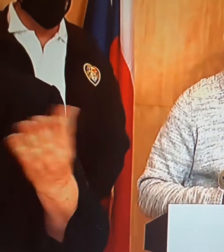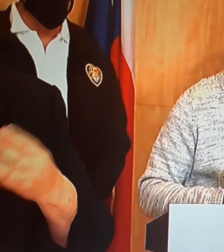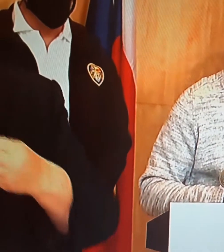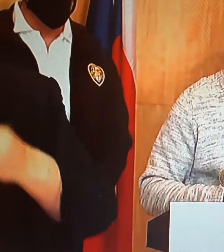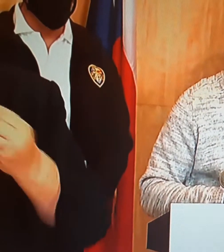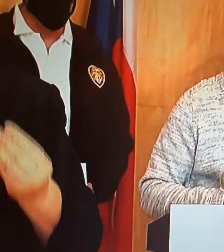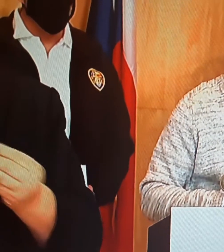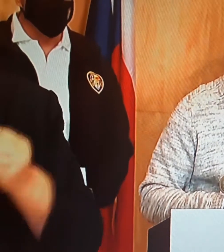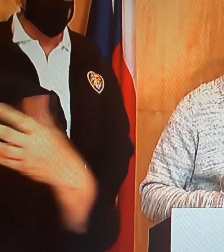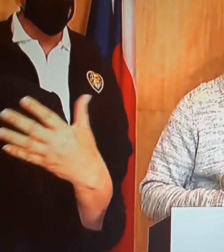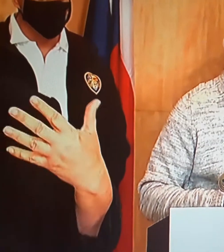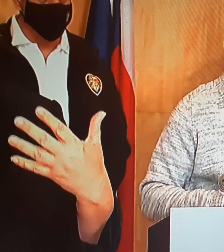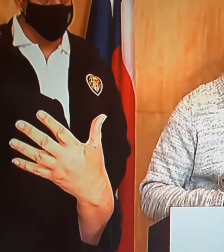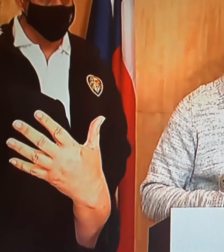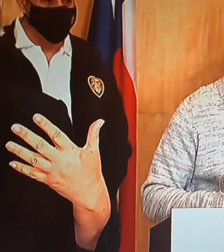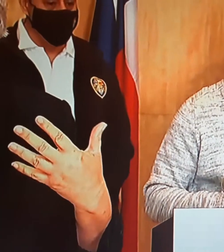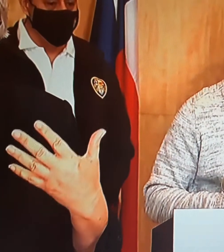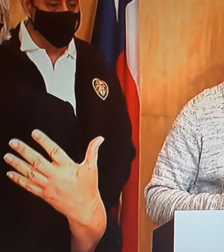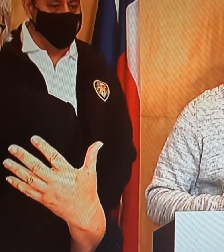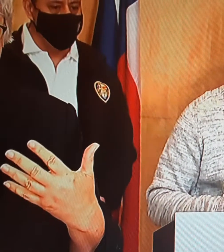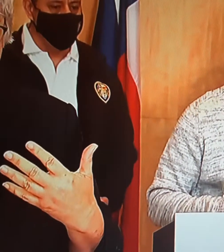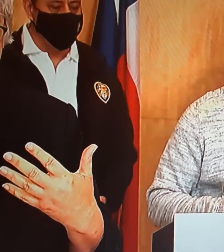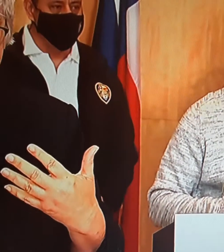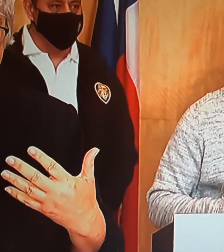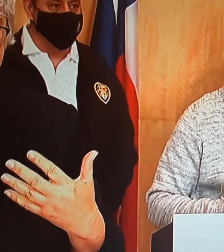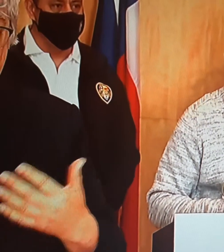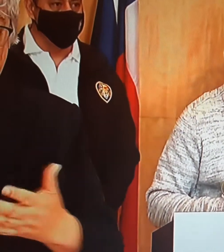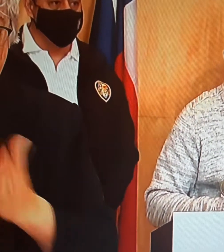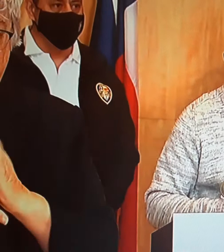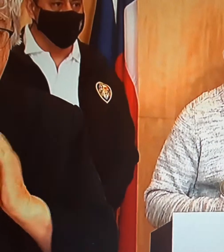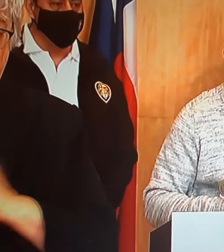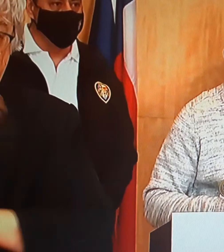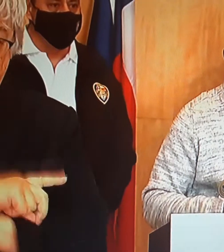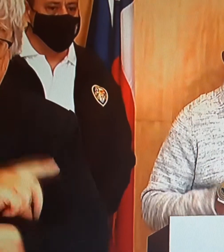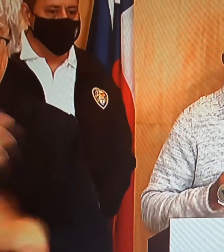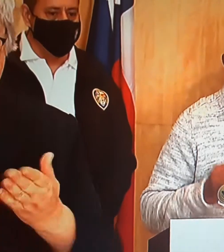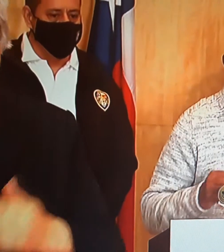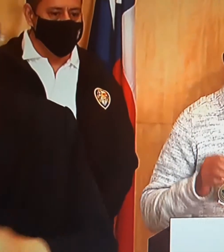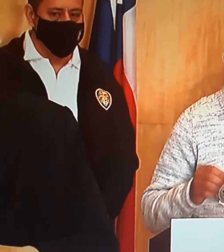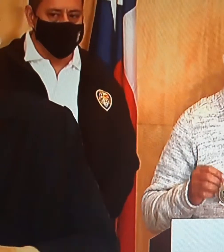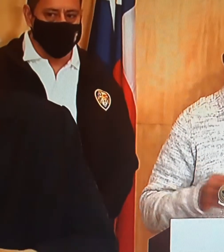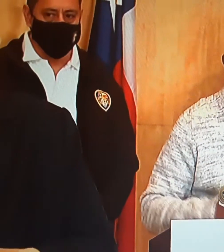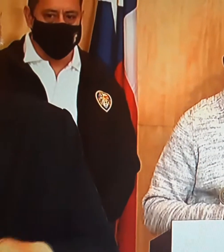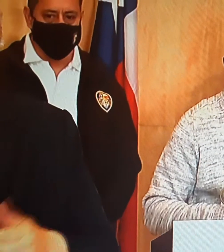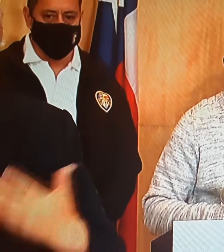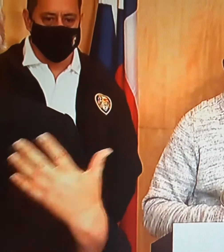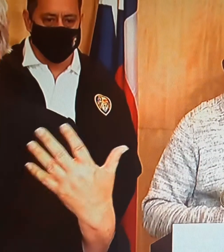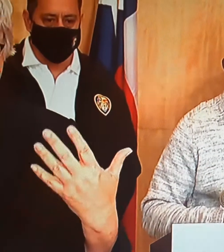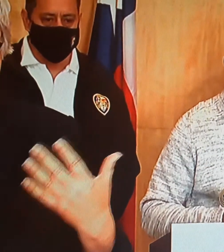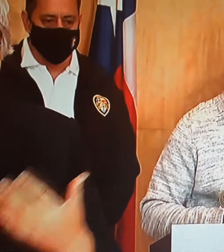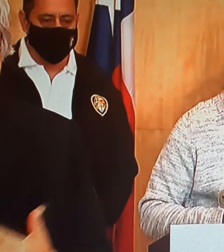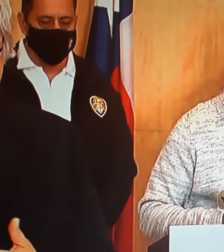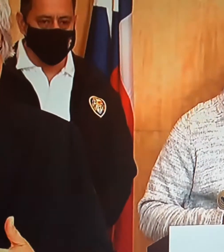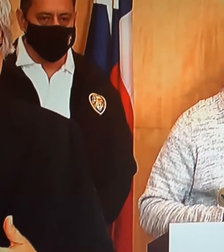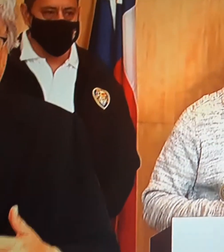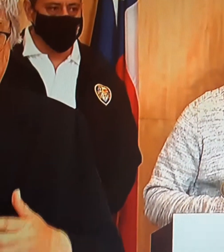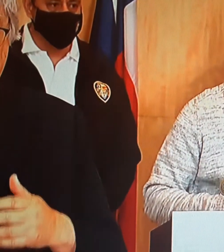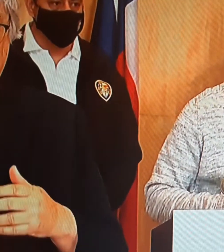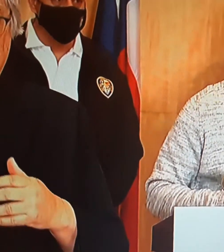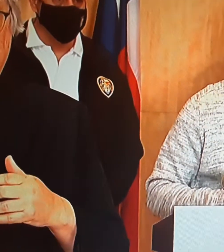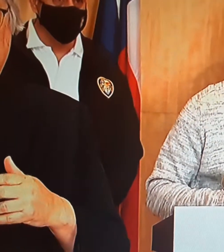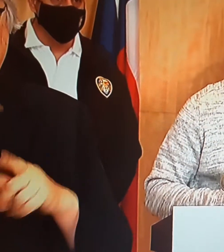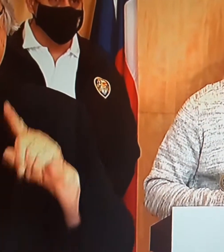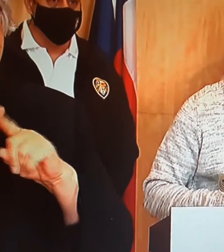additional details on that fund, probably if not late on today, tomorrow, as we work out the details. And I've talked to several